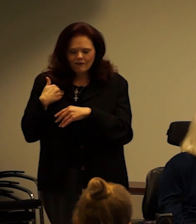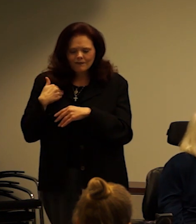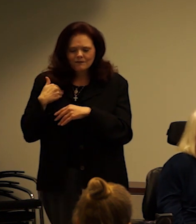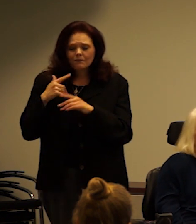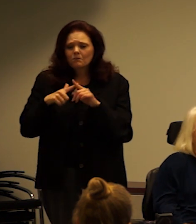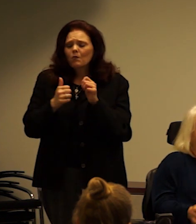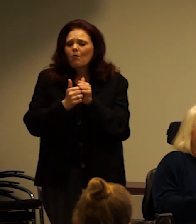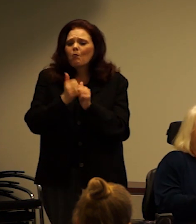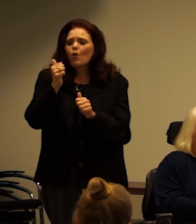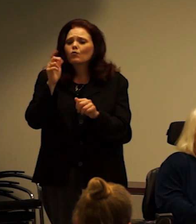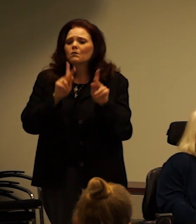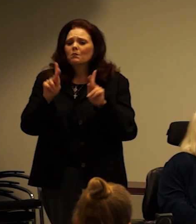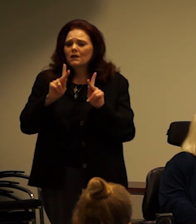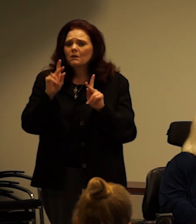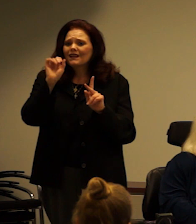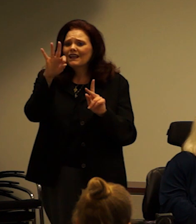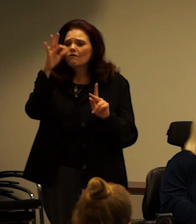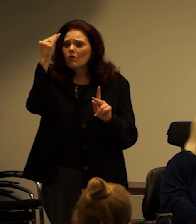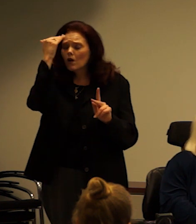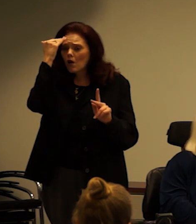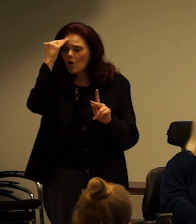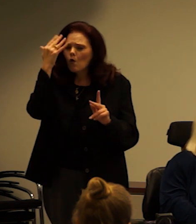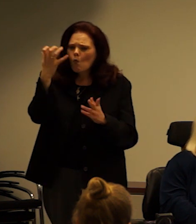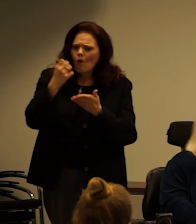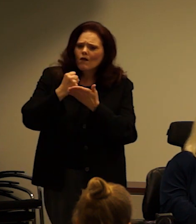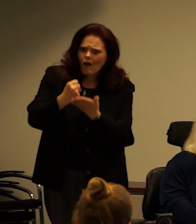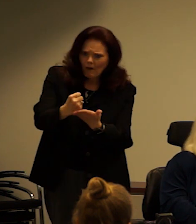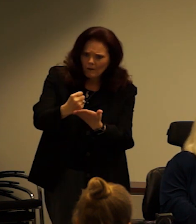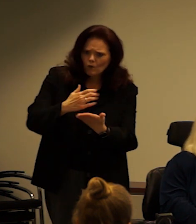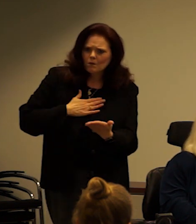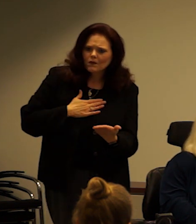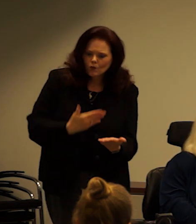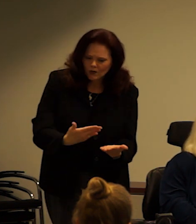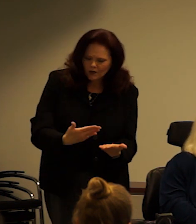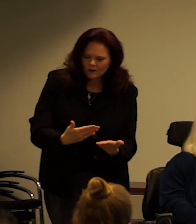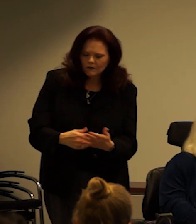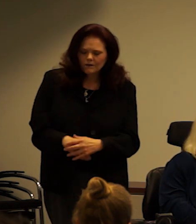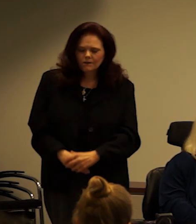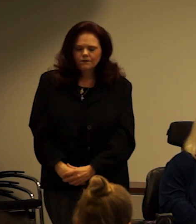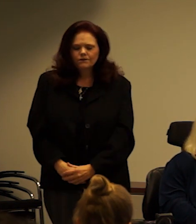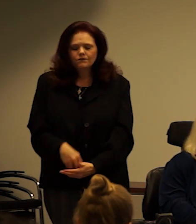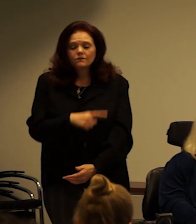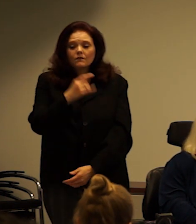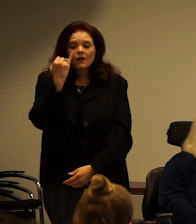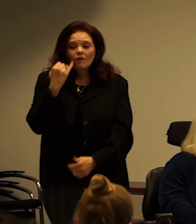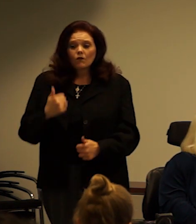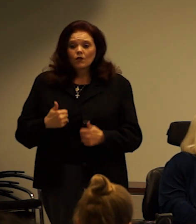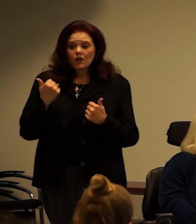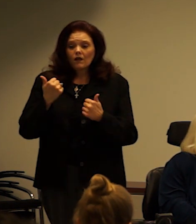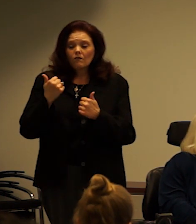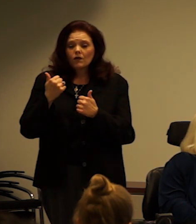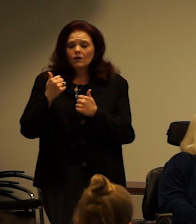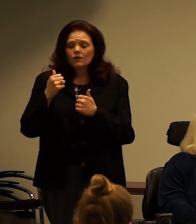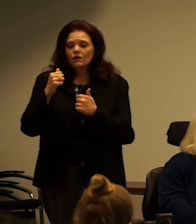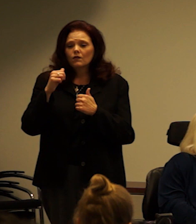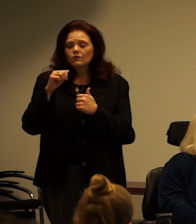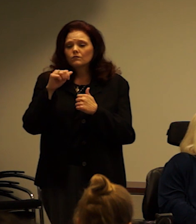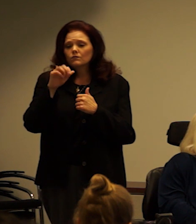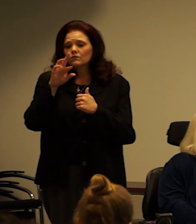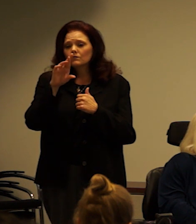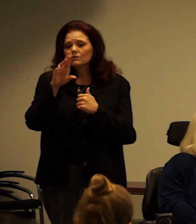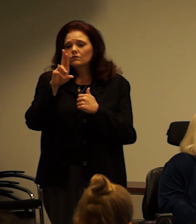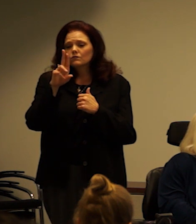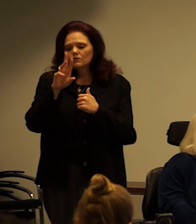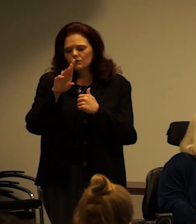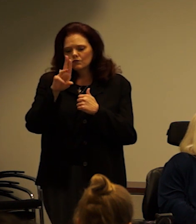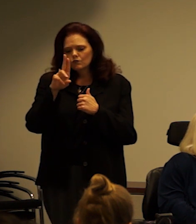but most people, if they know, want to help and want to know. And you know, if you live in a rural part of the state, and this is going to be really